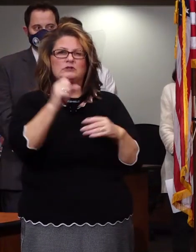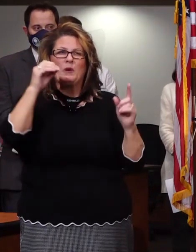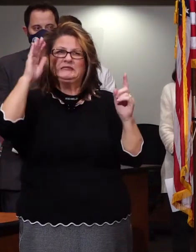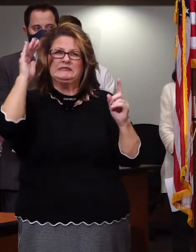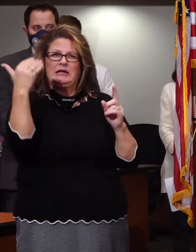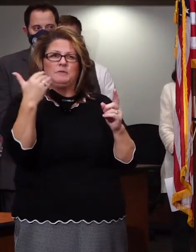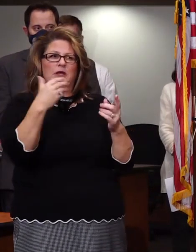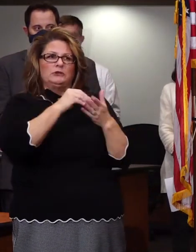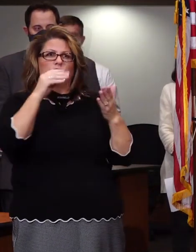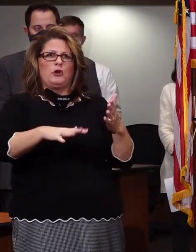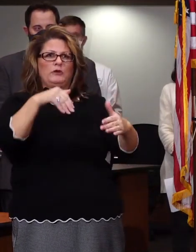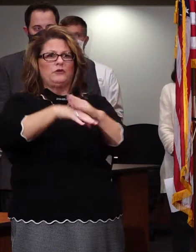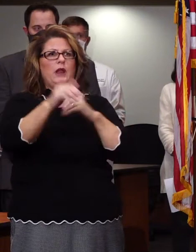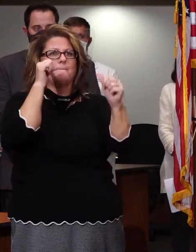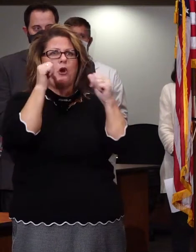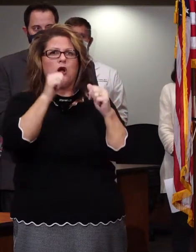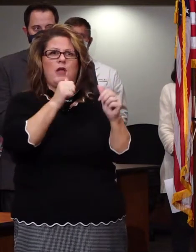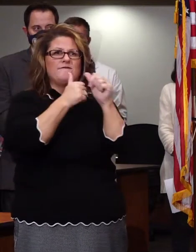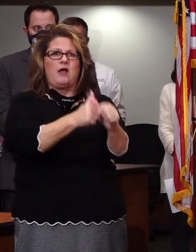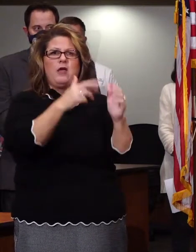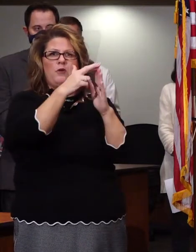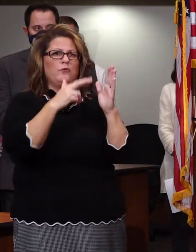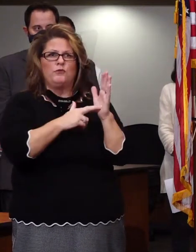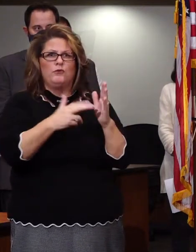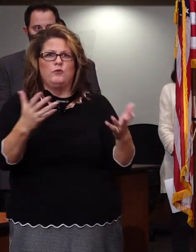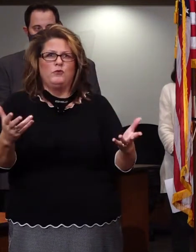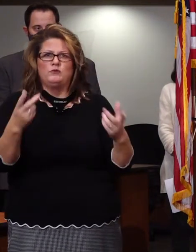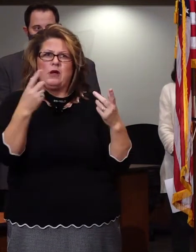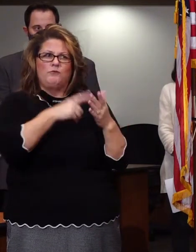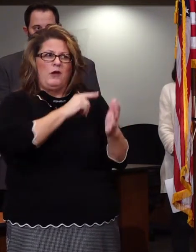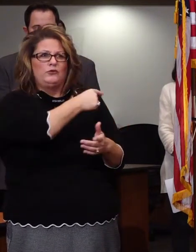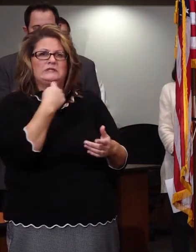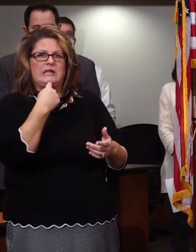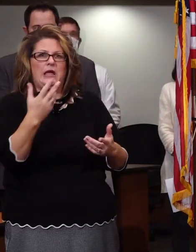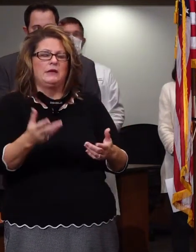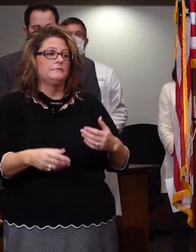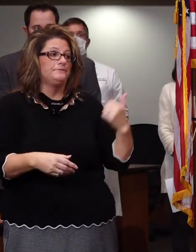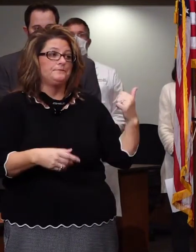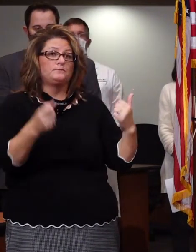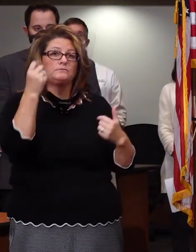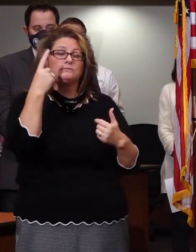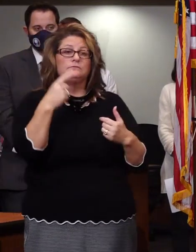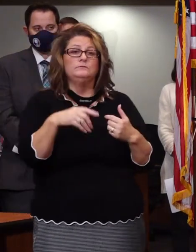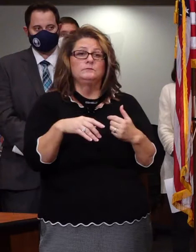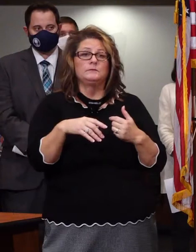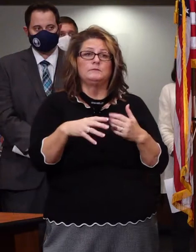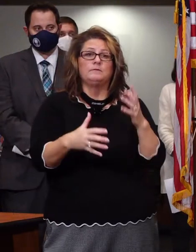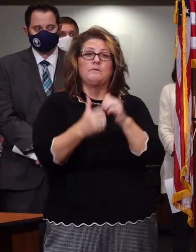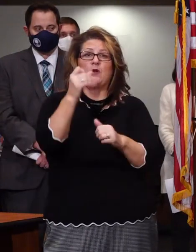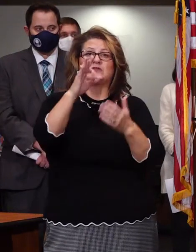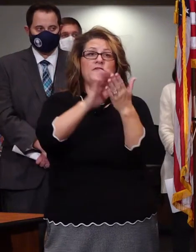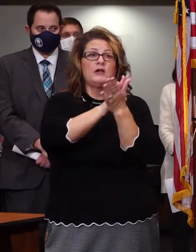or concerns as Well, they're that's telling us not to come? what we have done on that. Of course, the school is, most of the colleges